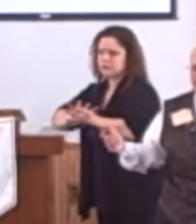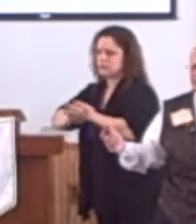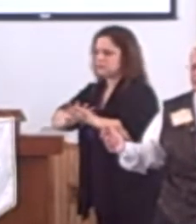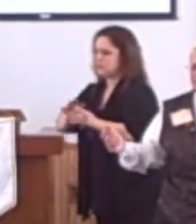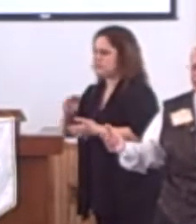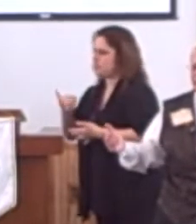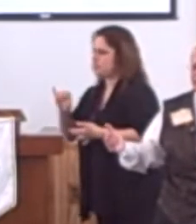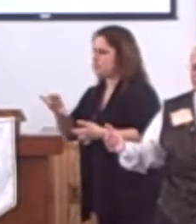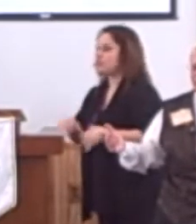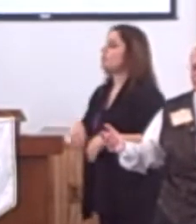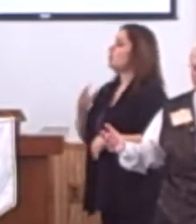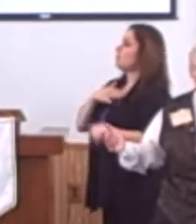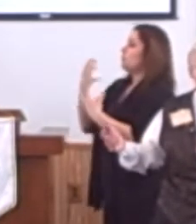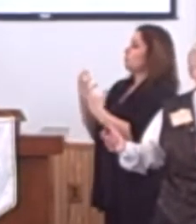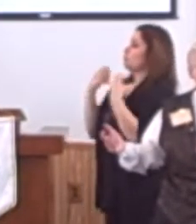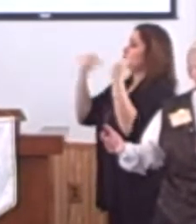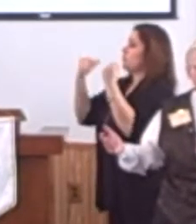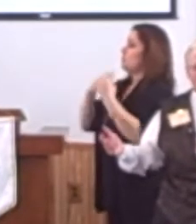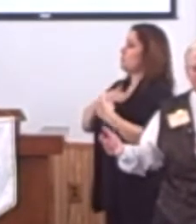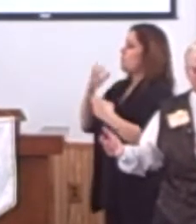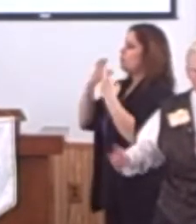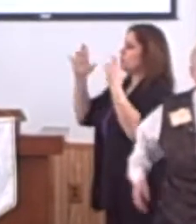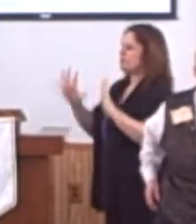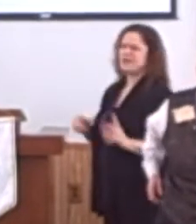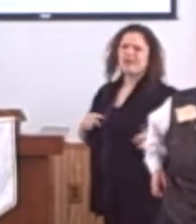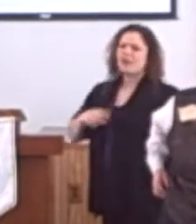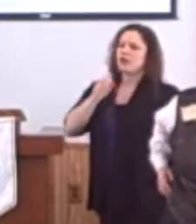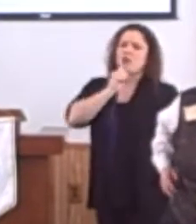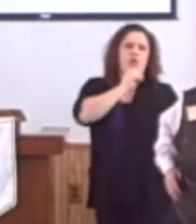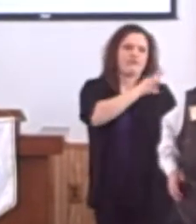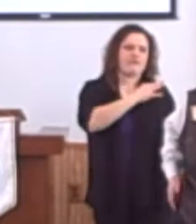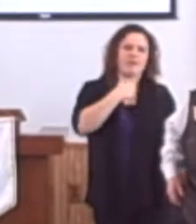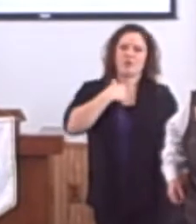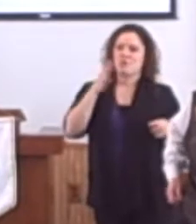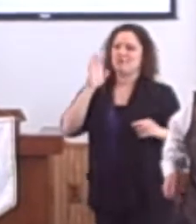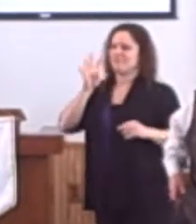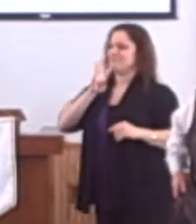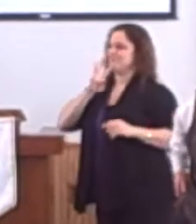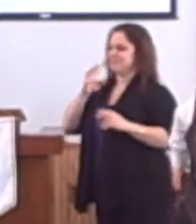my strength, and my Redeemer. Amen. Just turn it off and I'll talk louder.